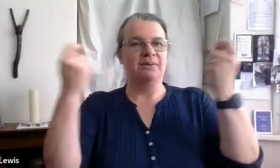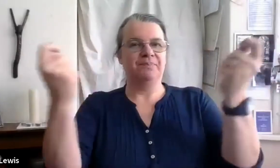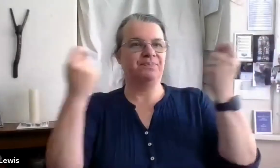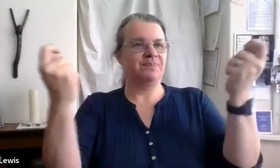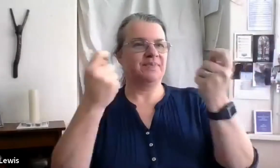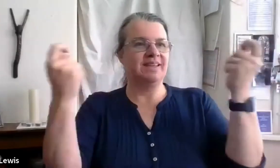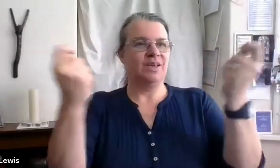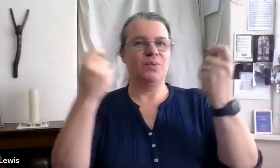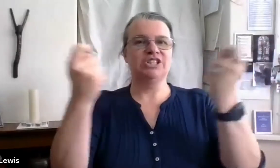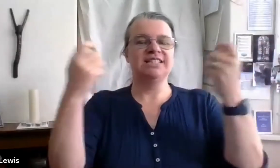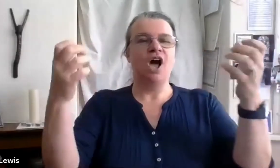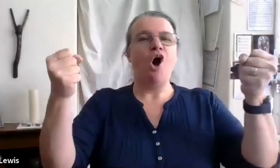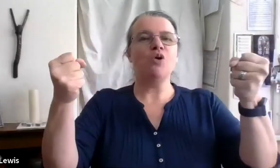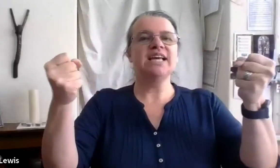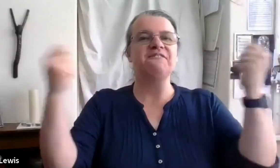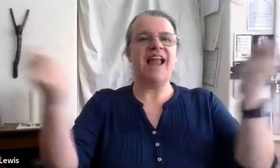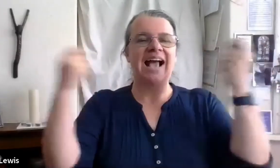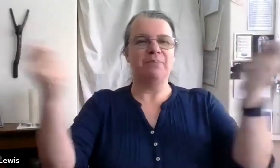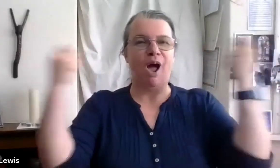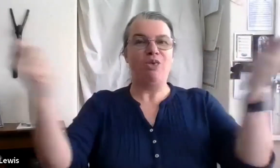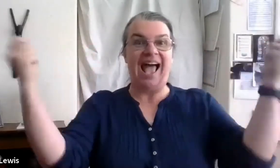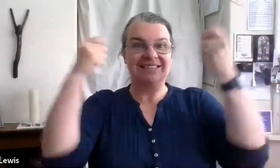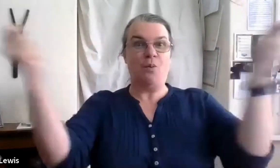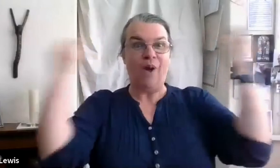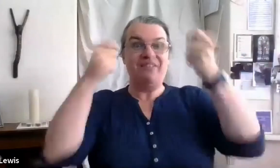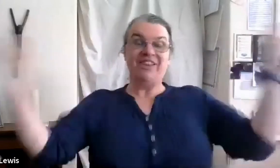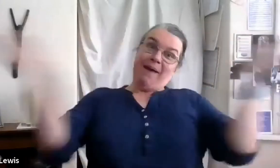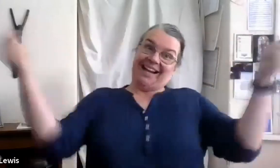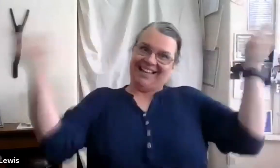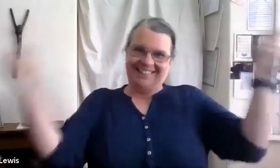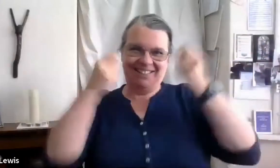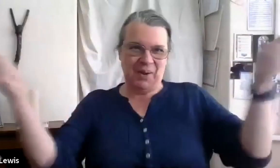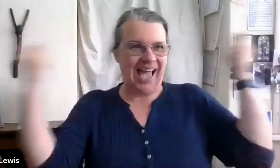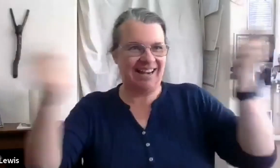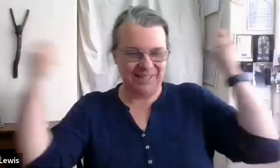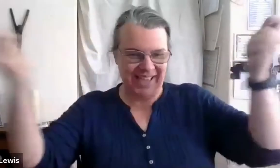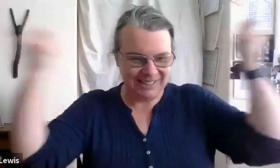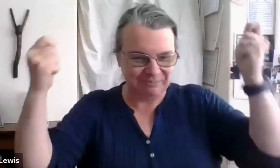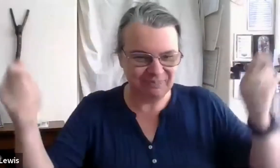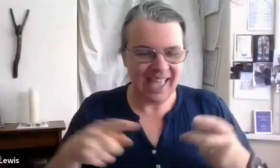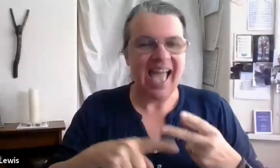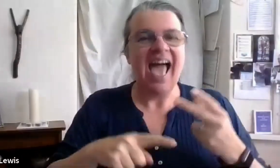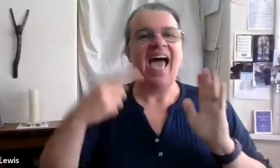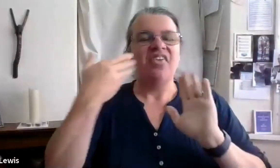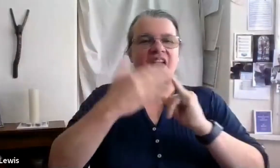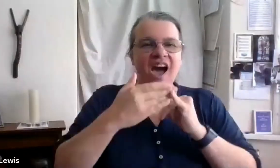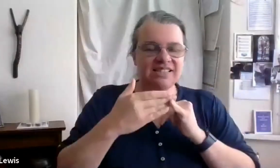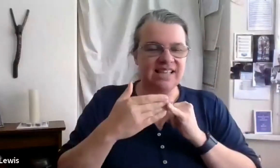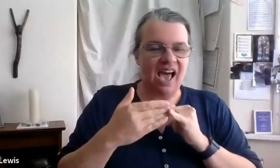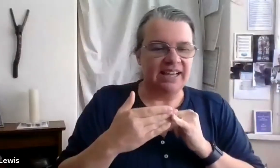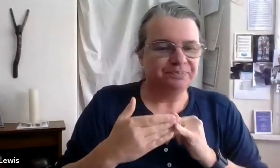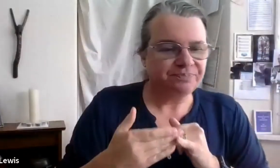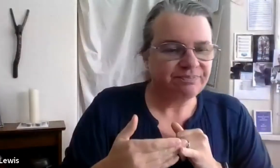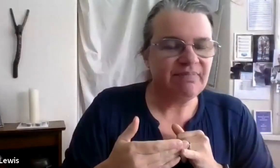alleluia, which is holding a flag in both hands and waving it madly. Alleluia. The